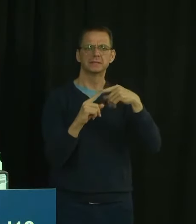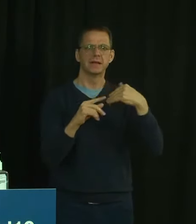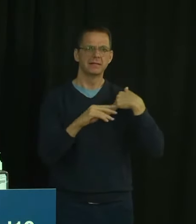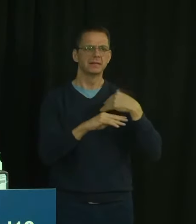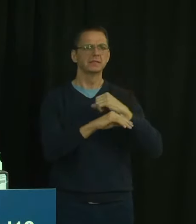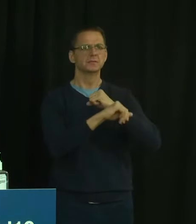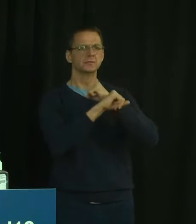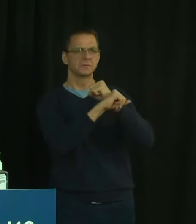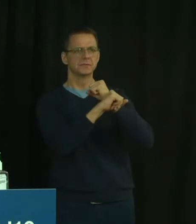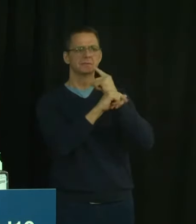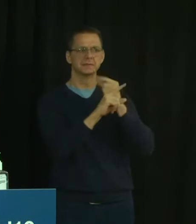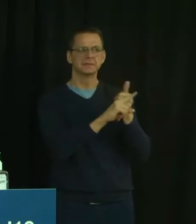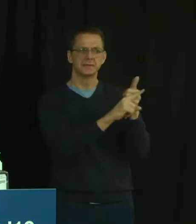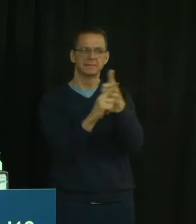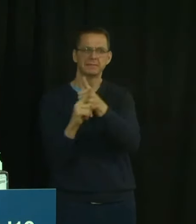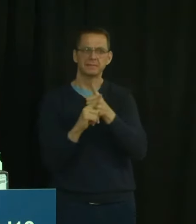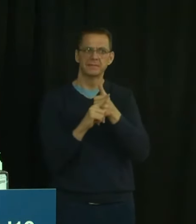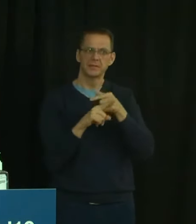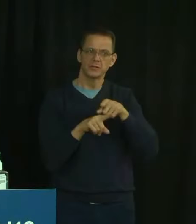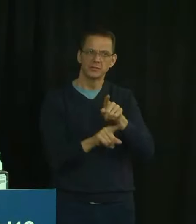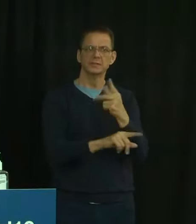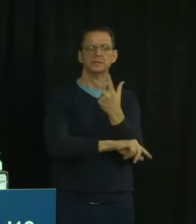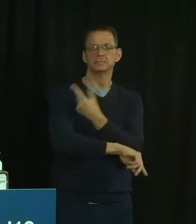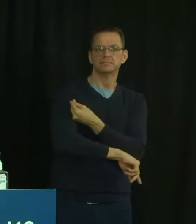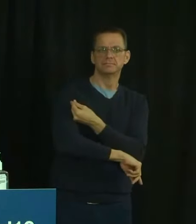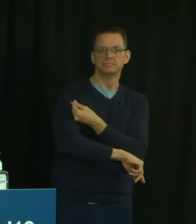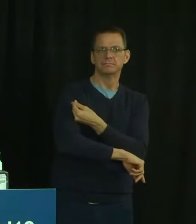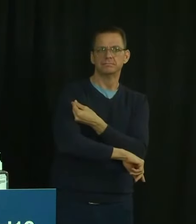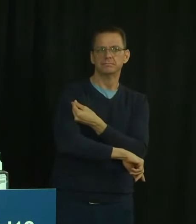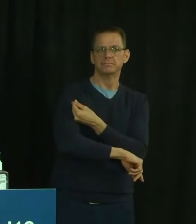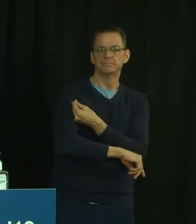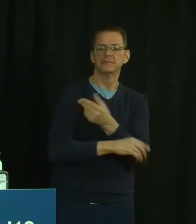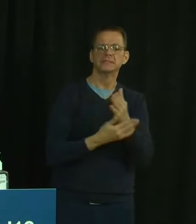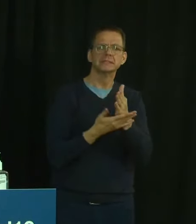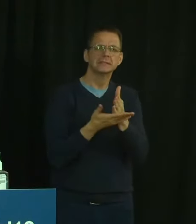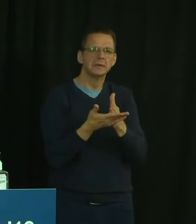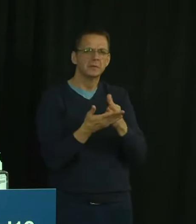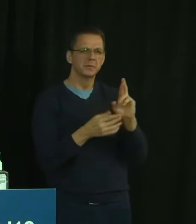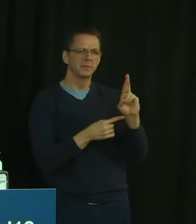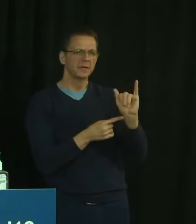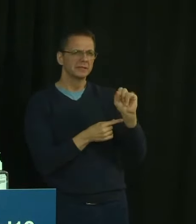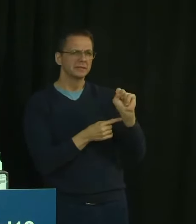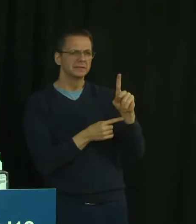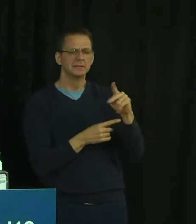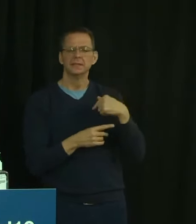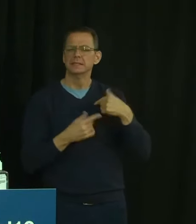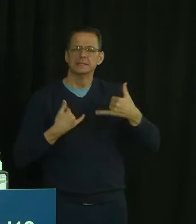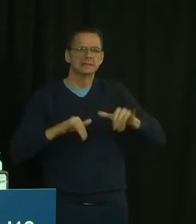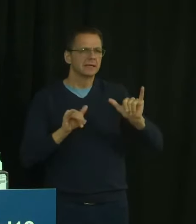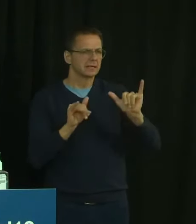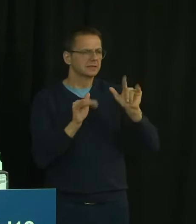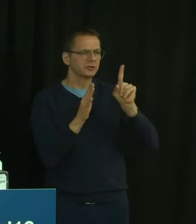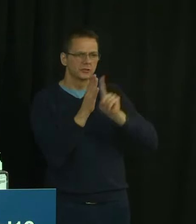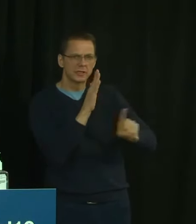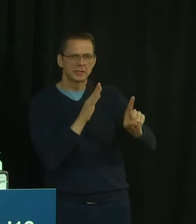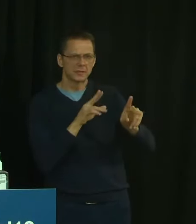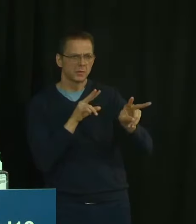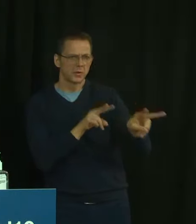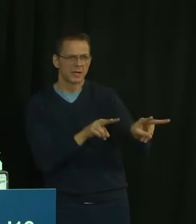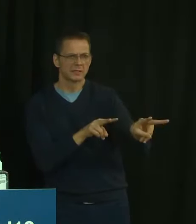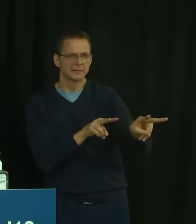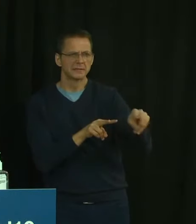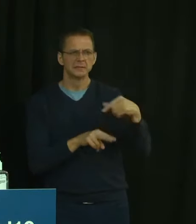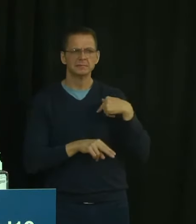We continue to monitor every dose for any adverse events, and so far we have not seen a significant increase in the rate